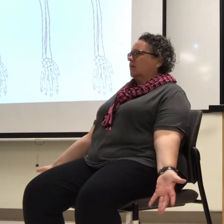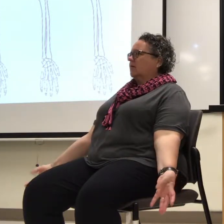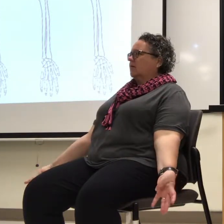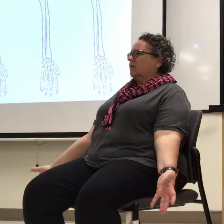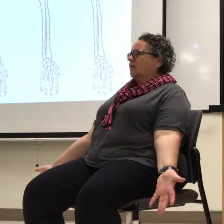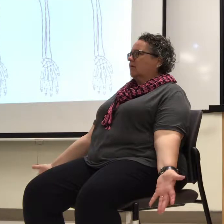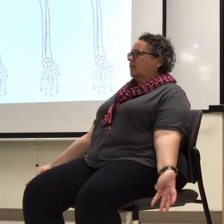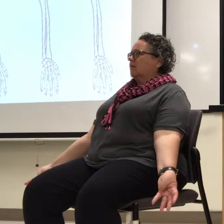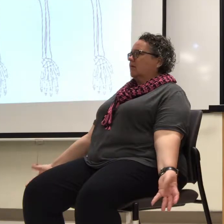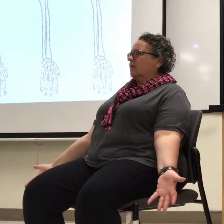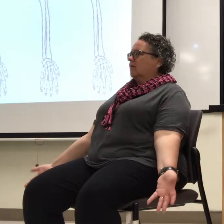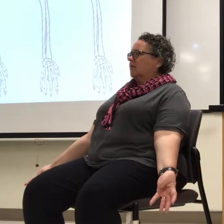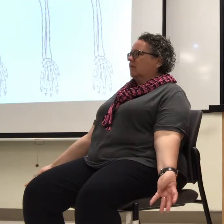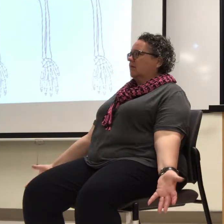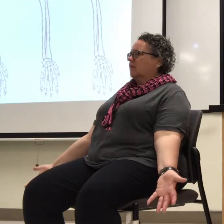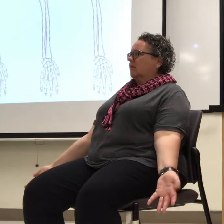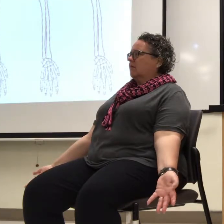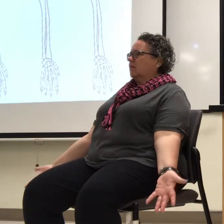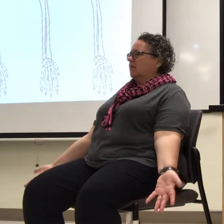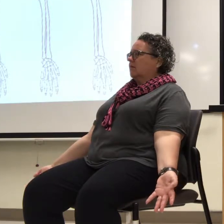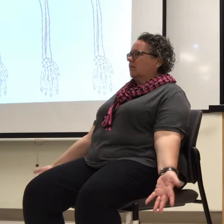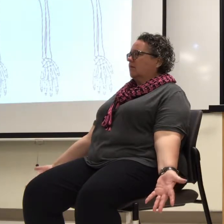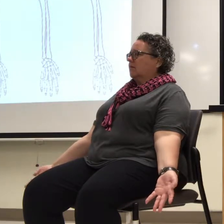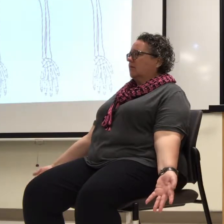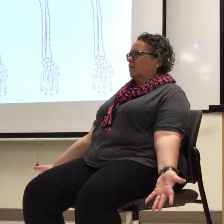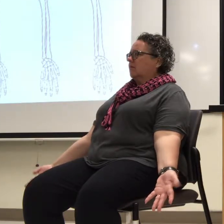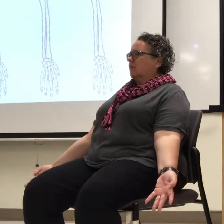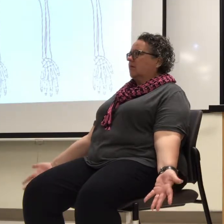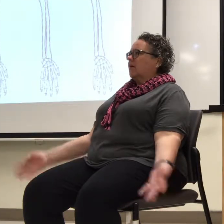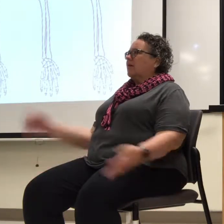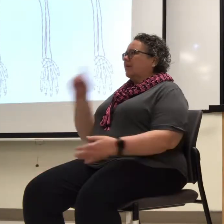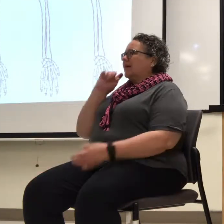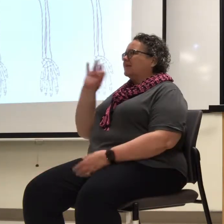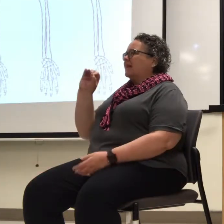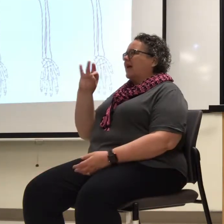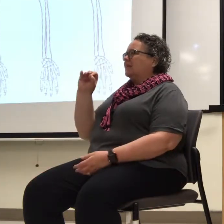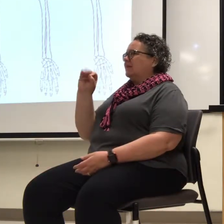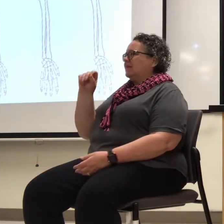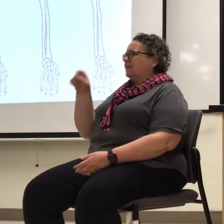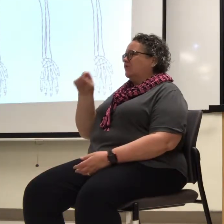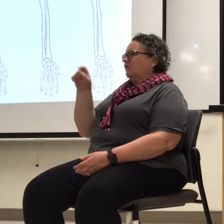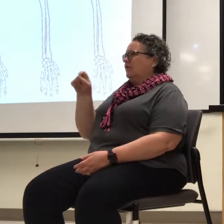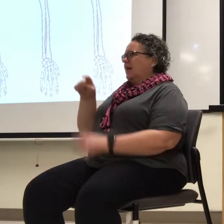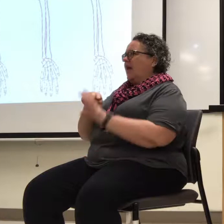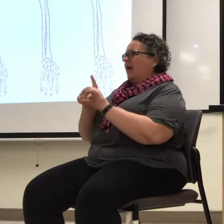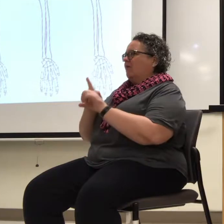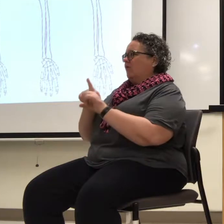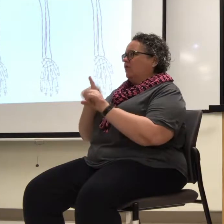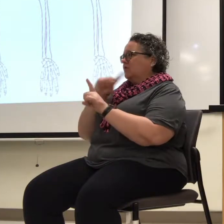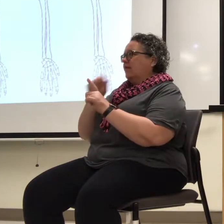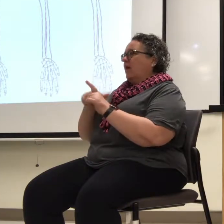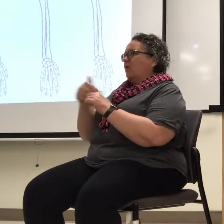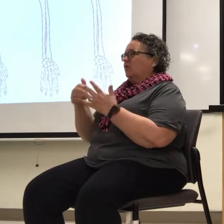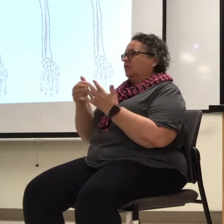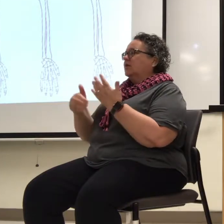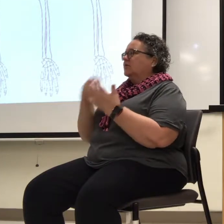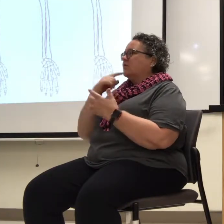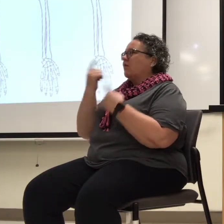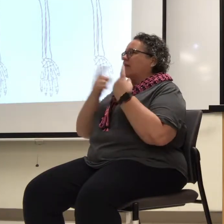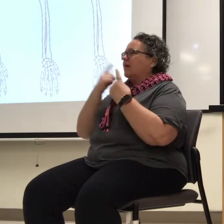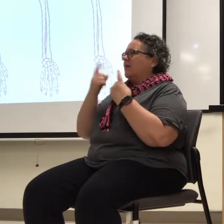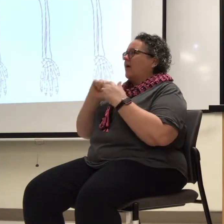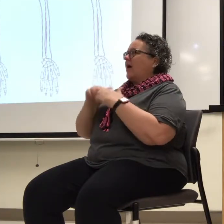plane, because your thumb is at a 90-degree angle to the other ones. So it's a little bit different. So it's kind of like, you know, yeah, moving